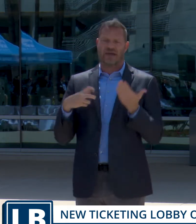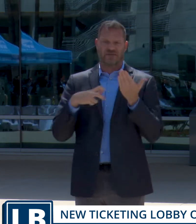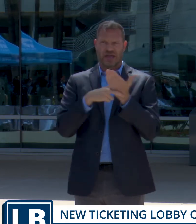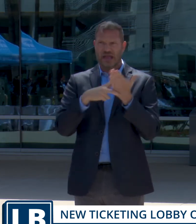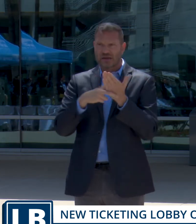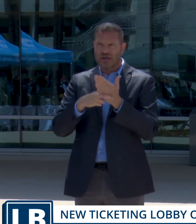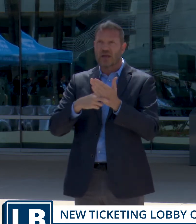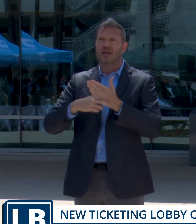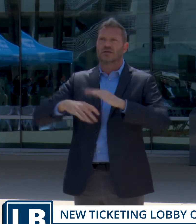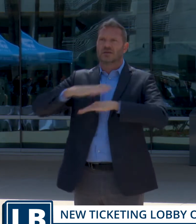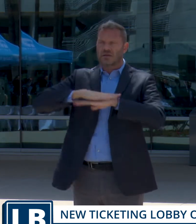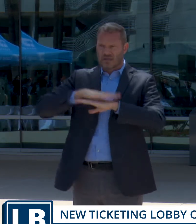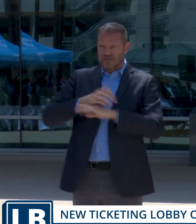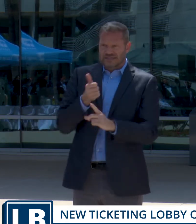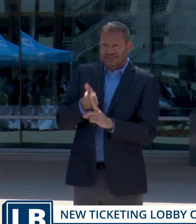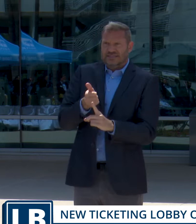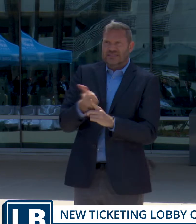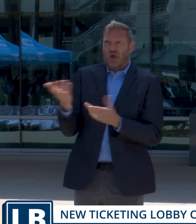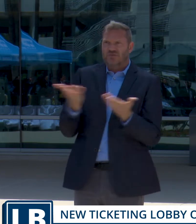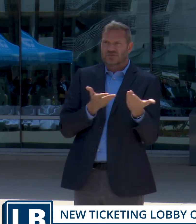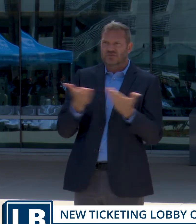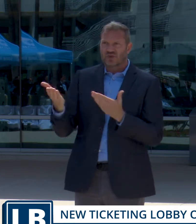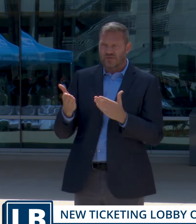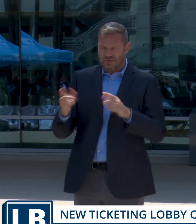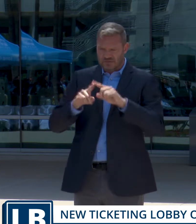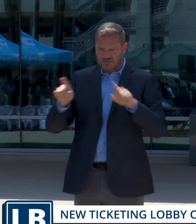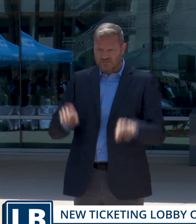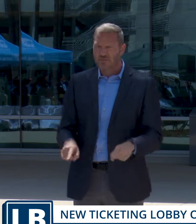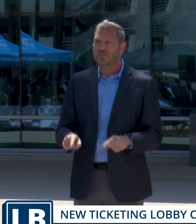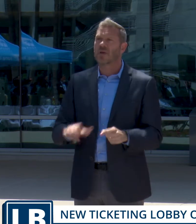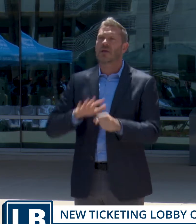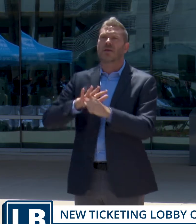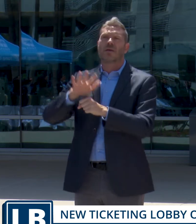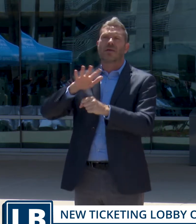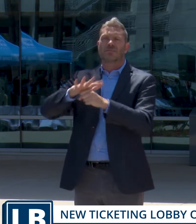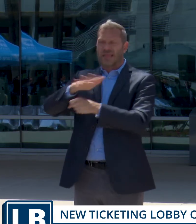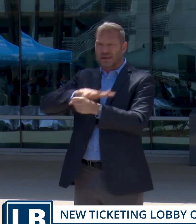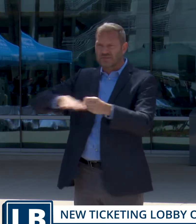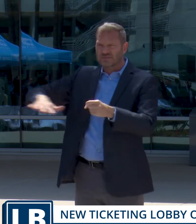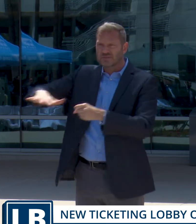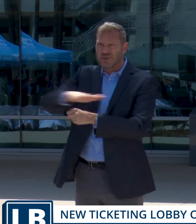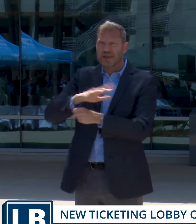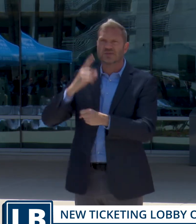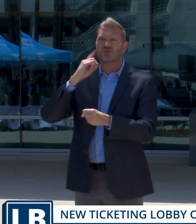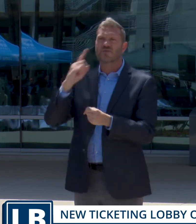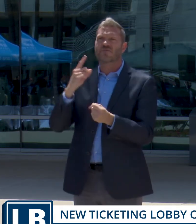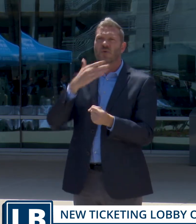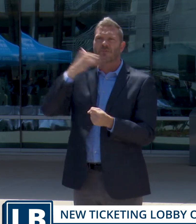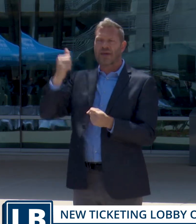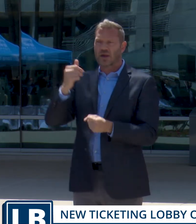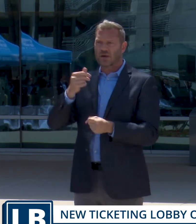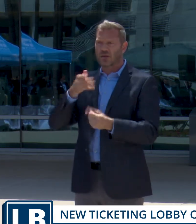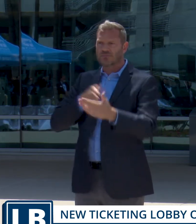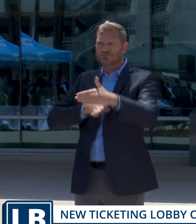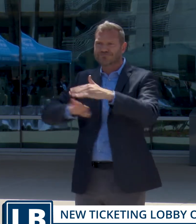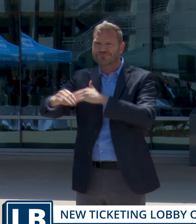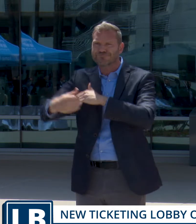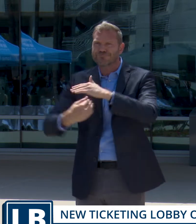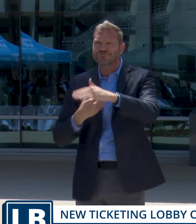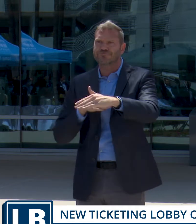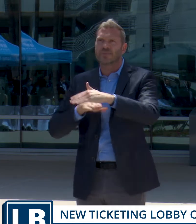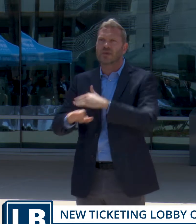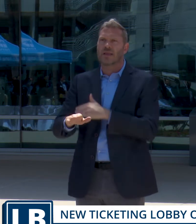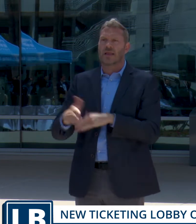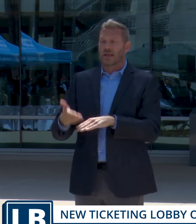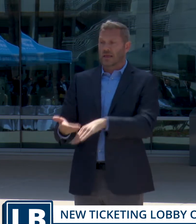and self-service kiosks, ample square footage for improved passenger circulation, improved